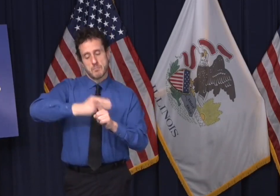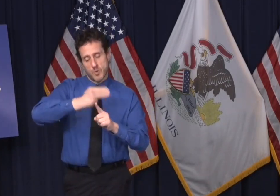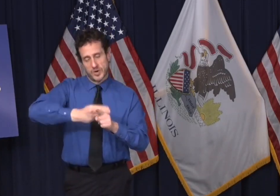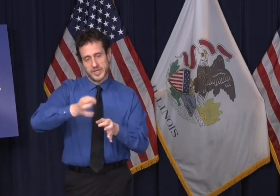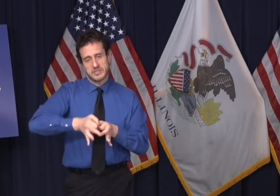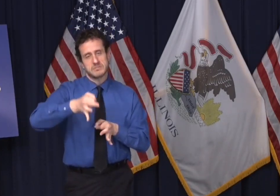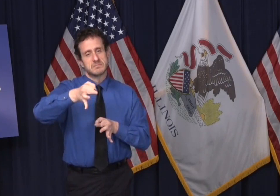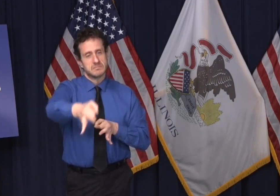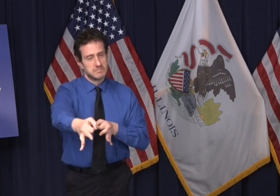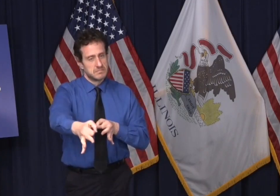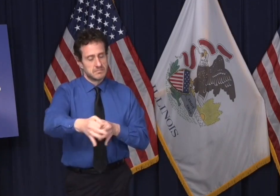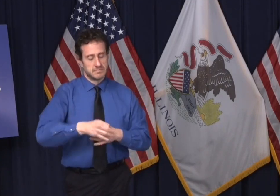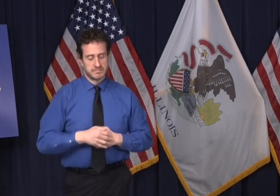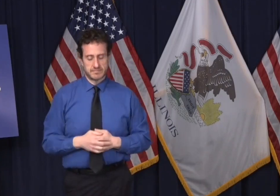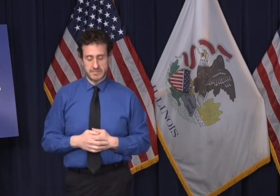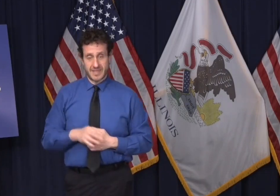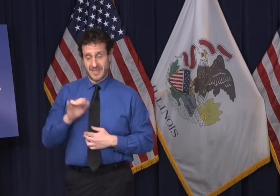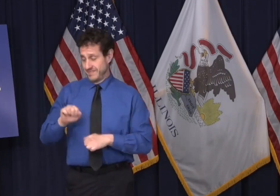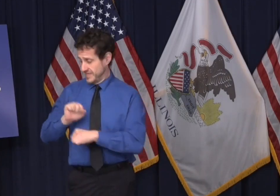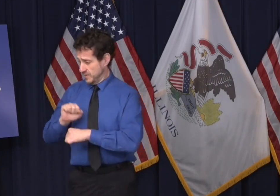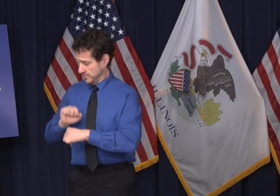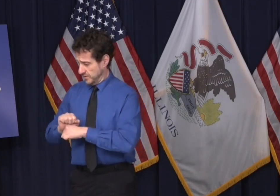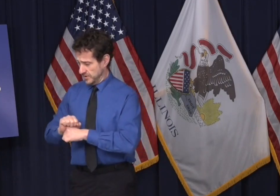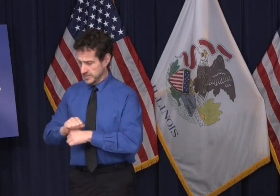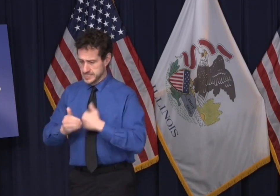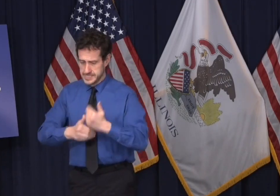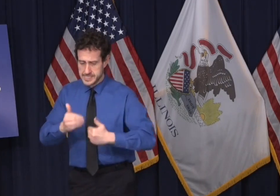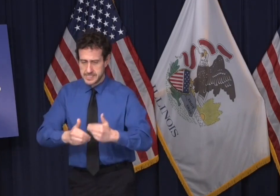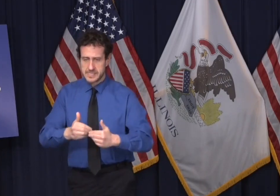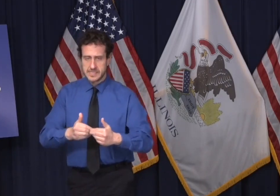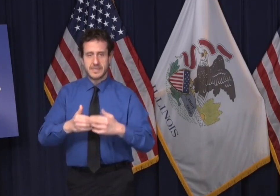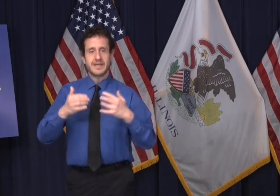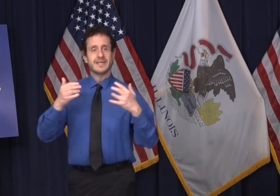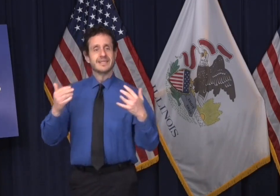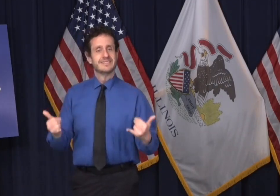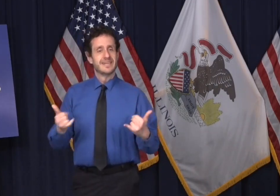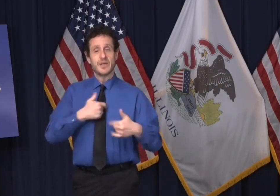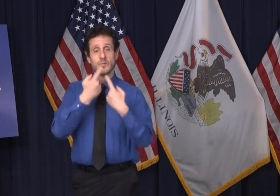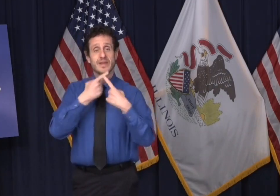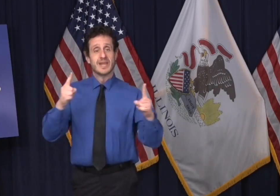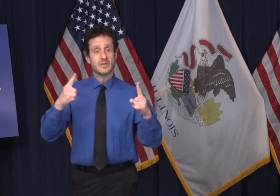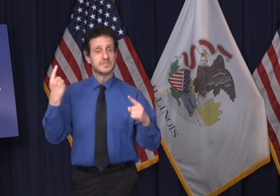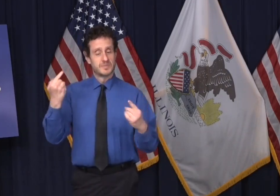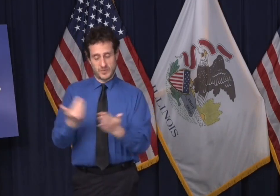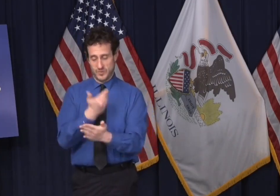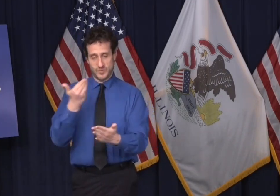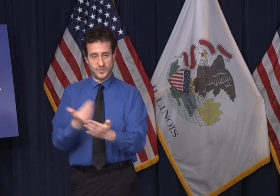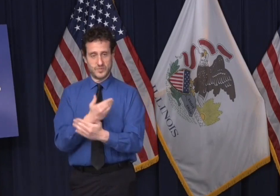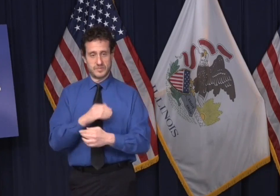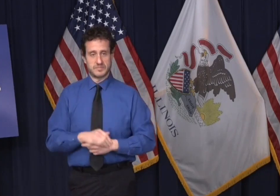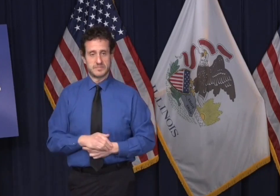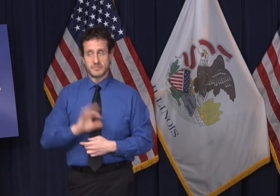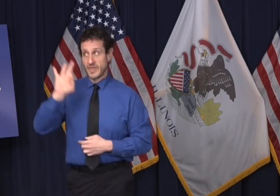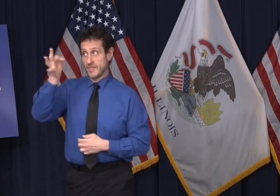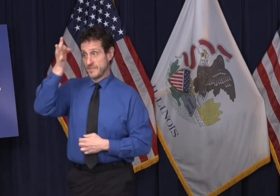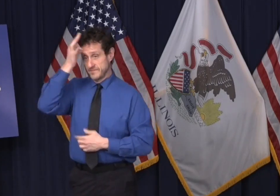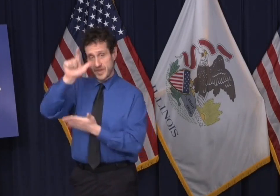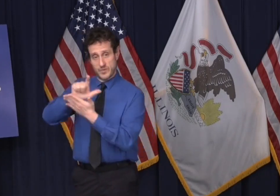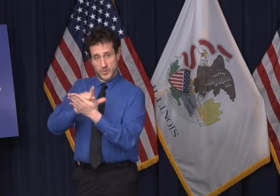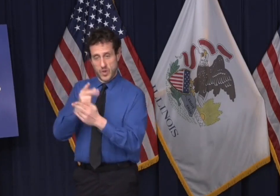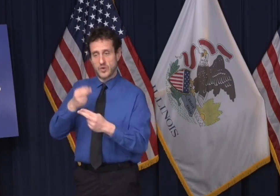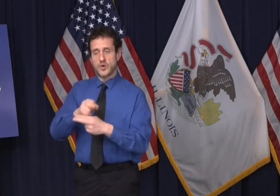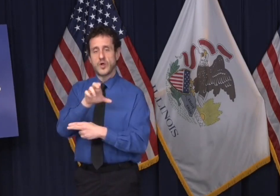forbearances. That ongoing work brings us to today's announcement. The Federal CARES Act